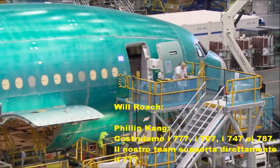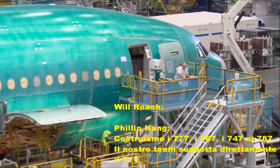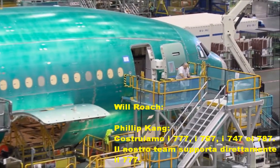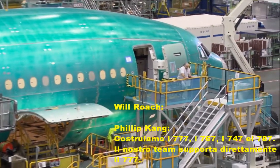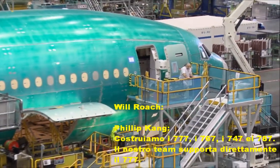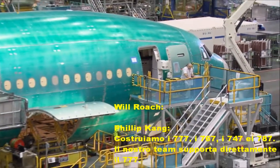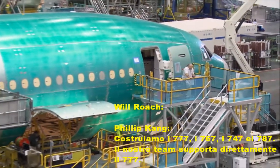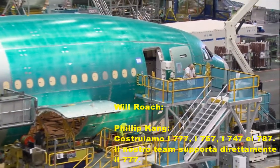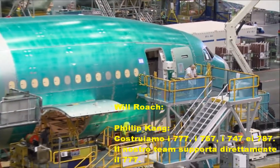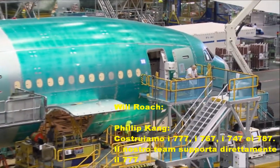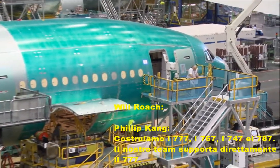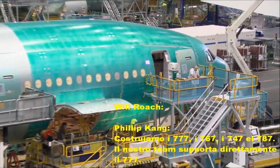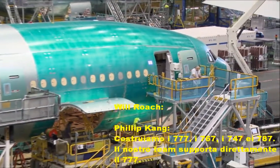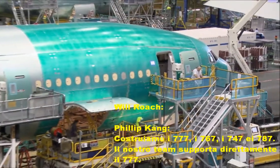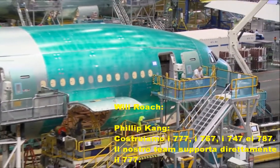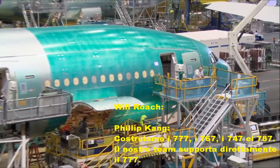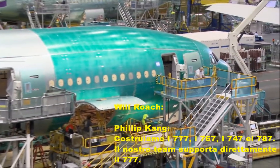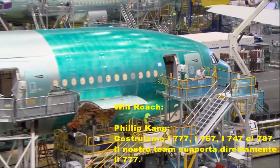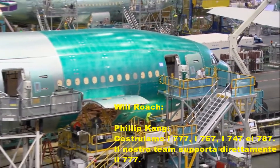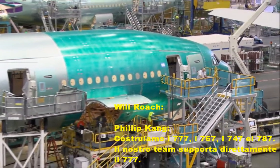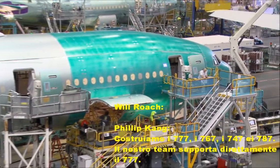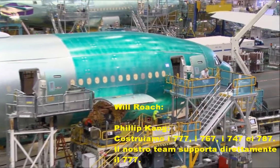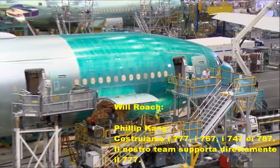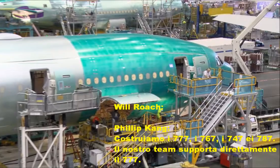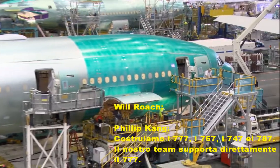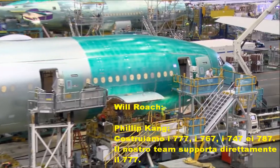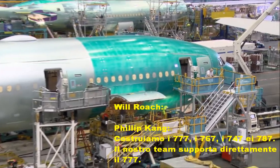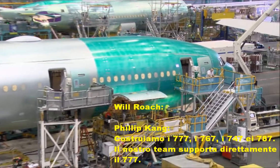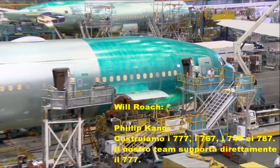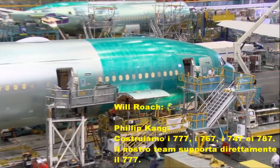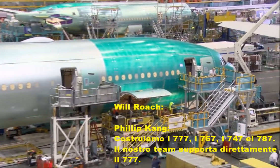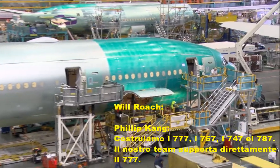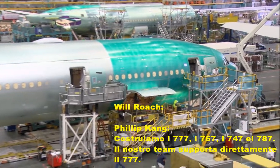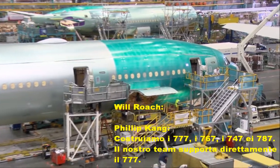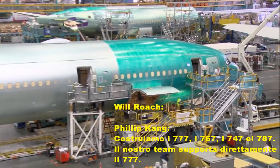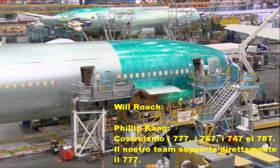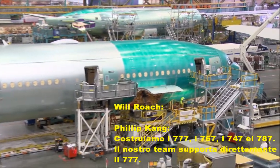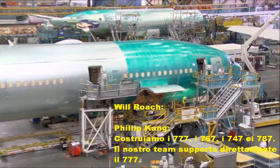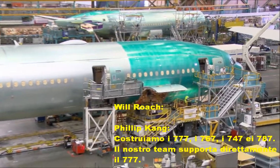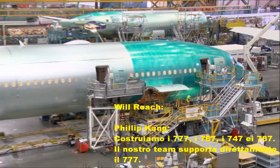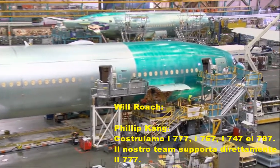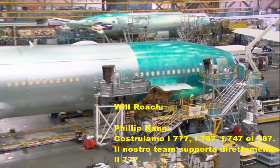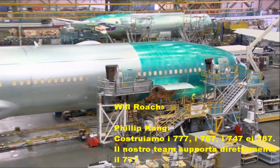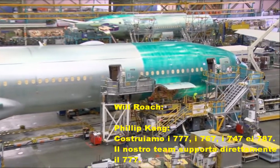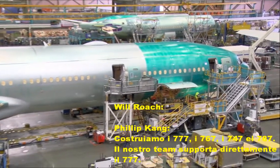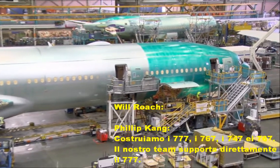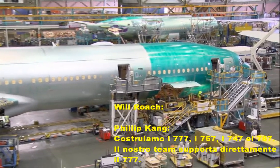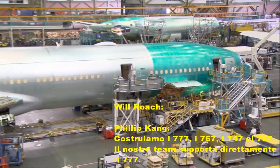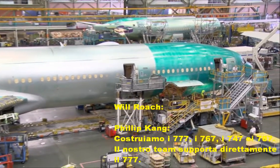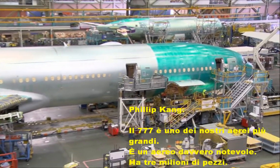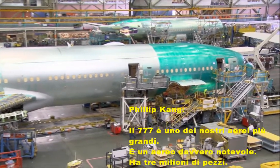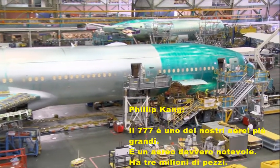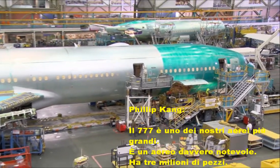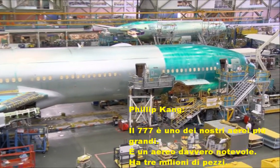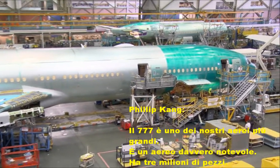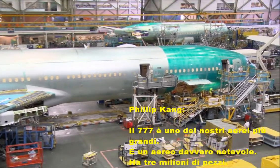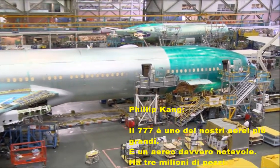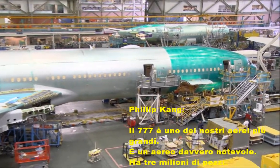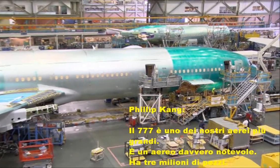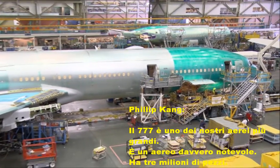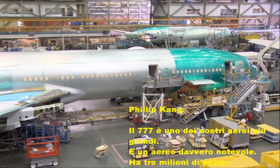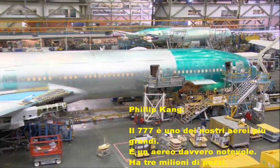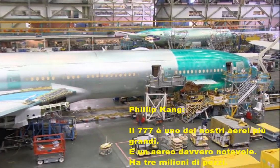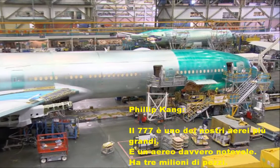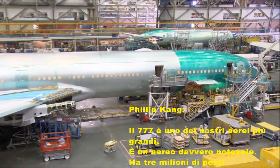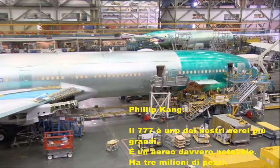We build the 777, the 767, the 747, and the 787. Our team supports the